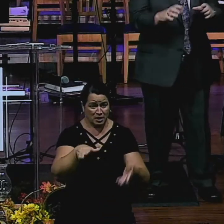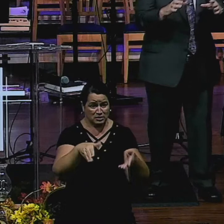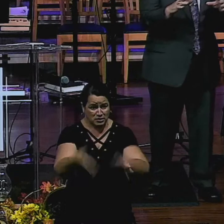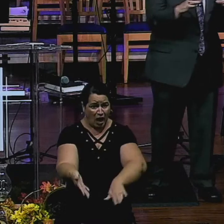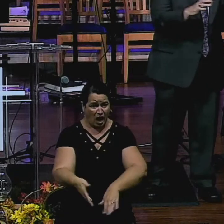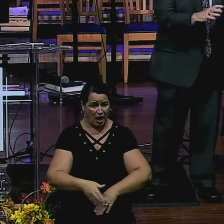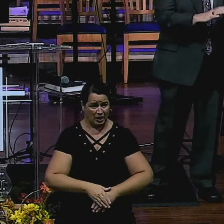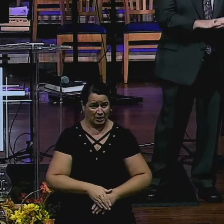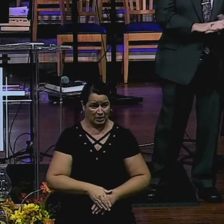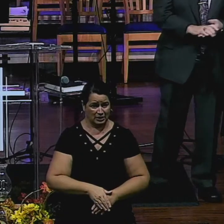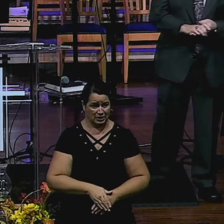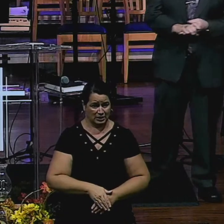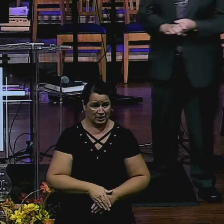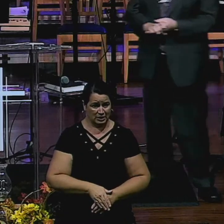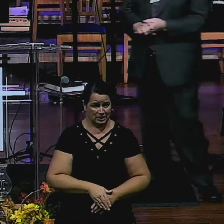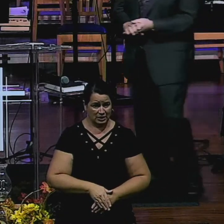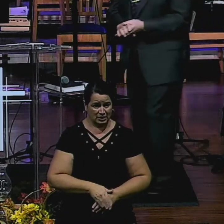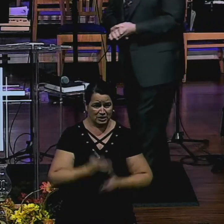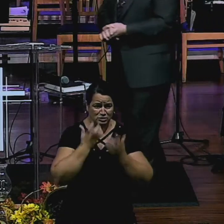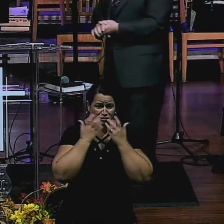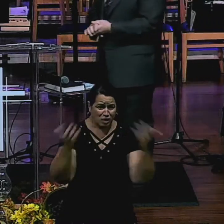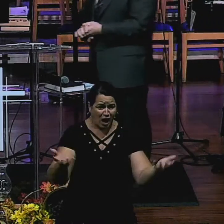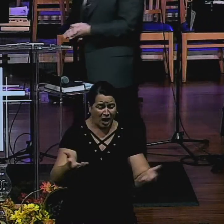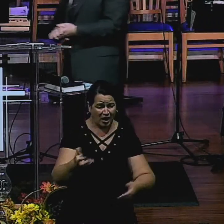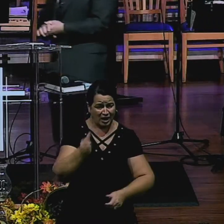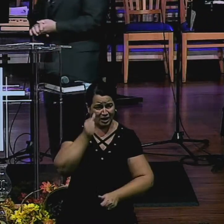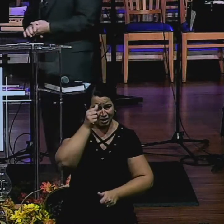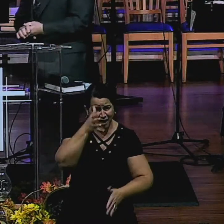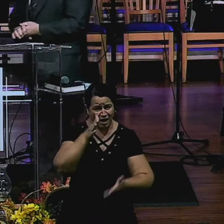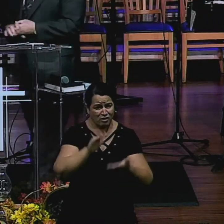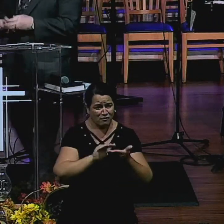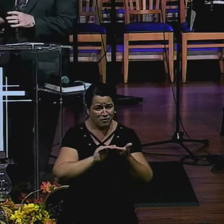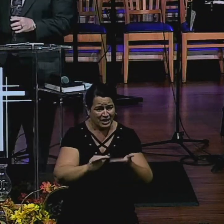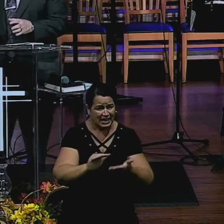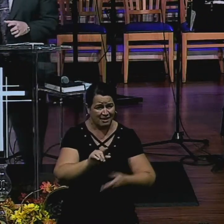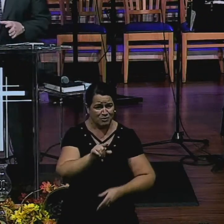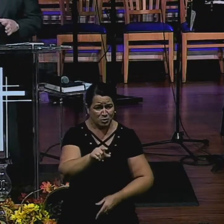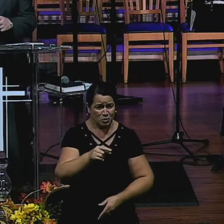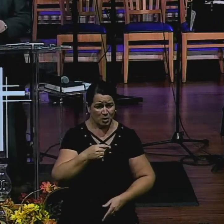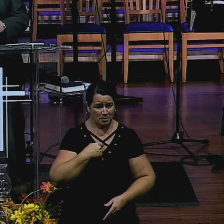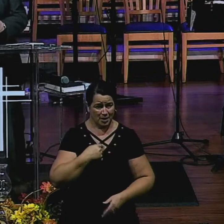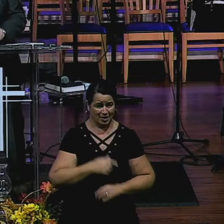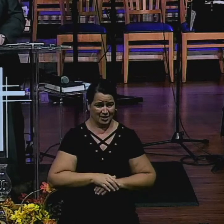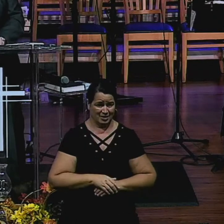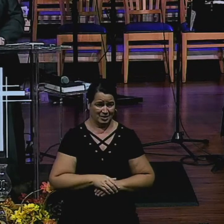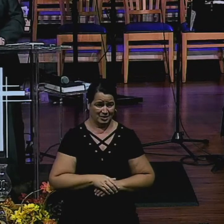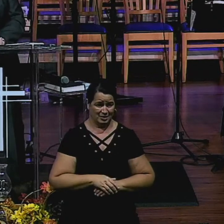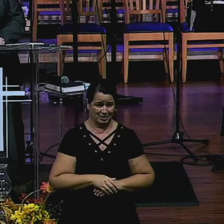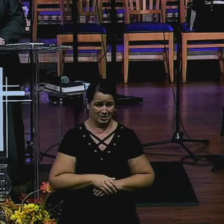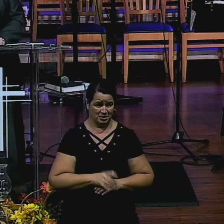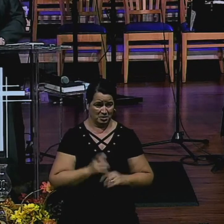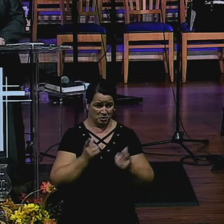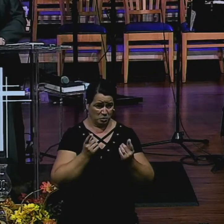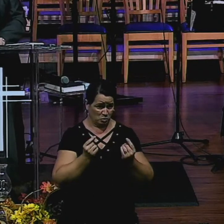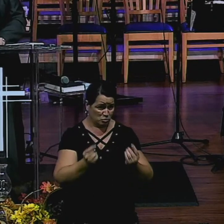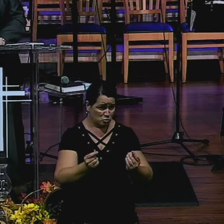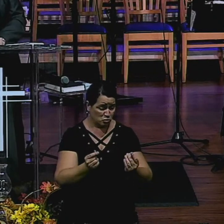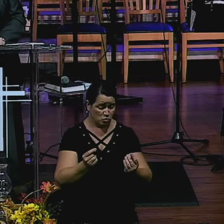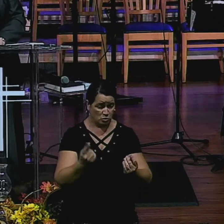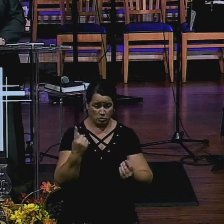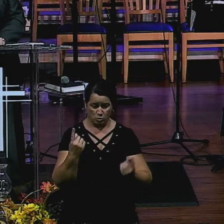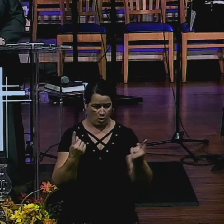son who is crying out, Father, forgive them. So one way for it to be settled is for unbelievers to go to hell for all eternity.